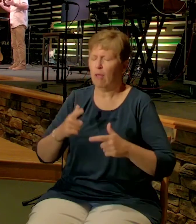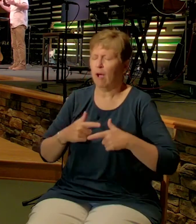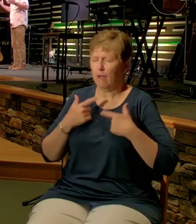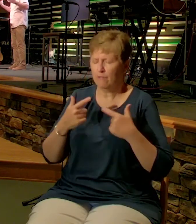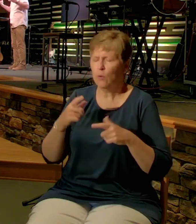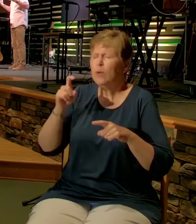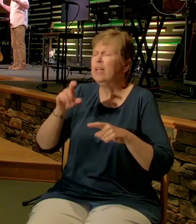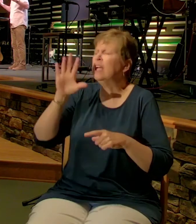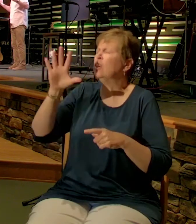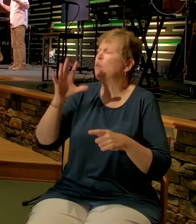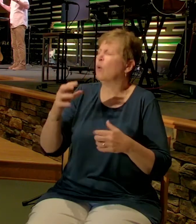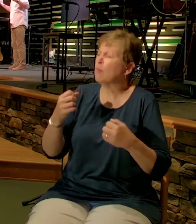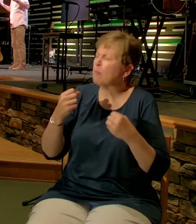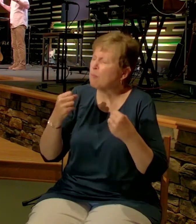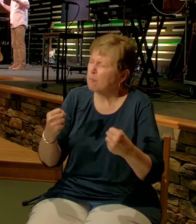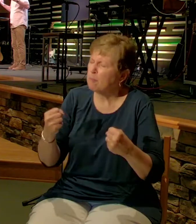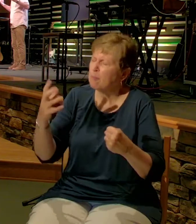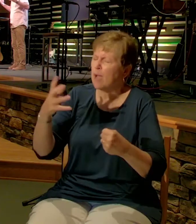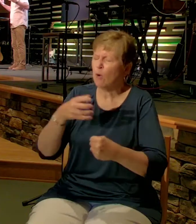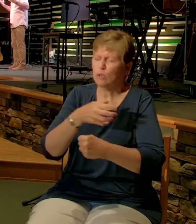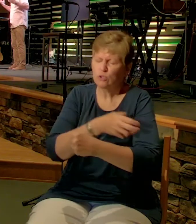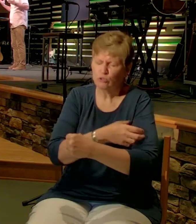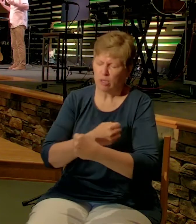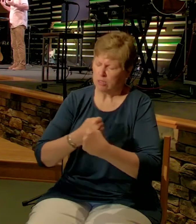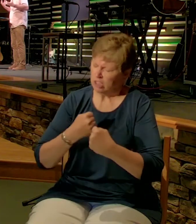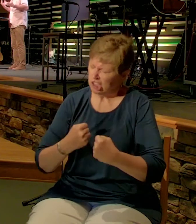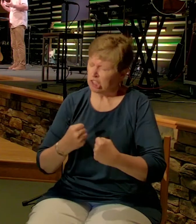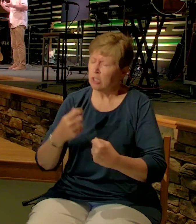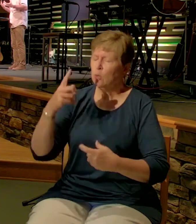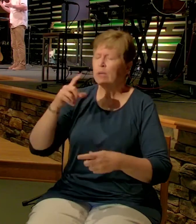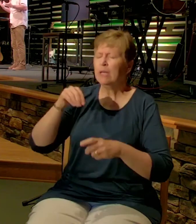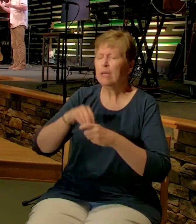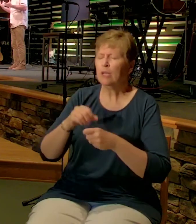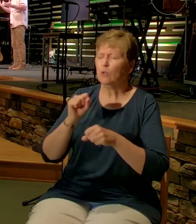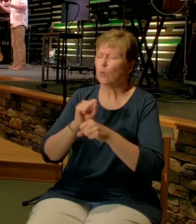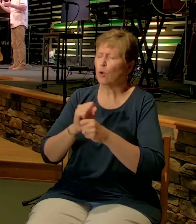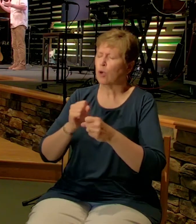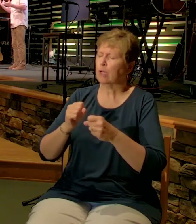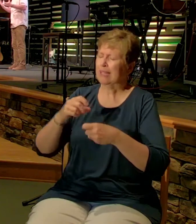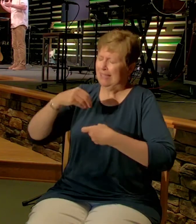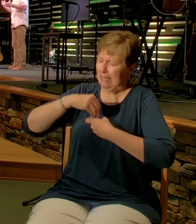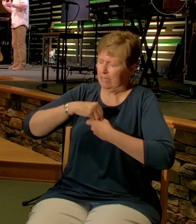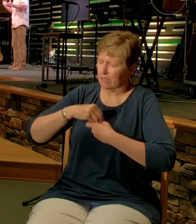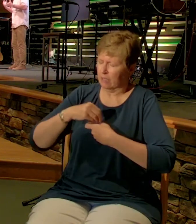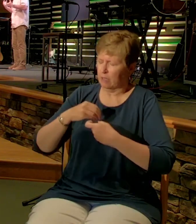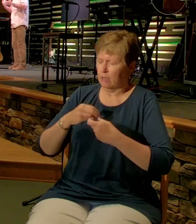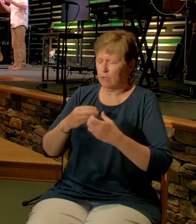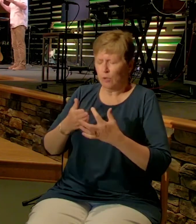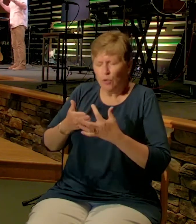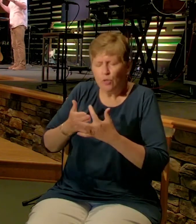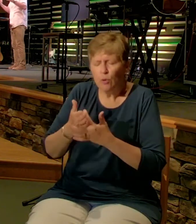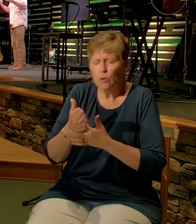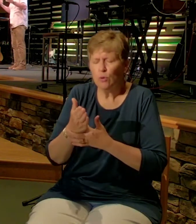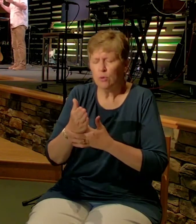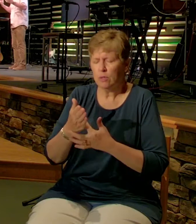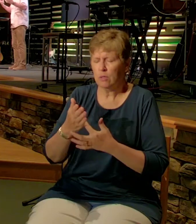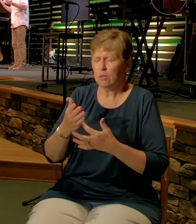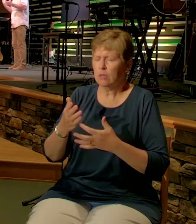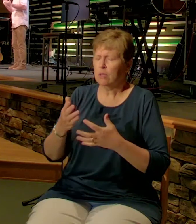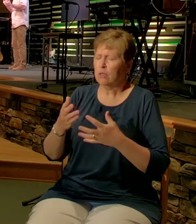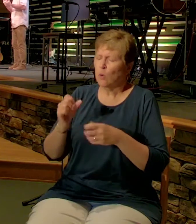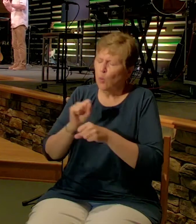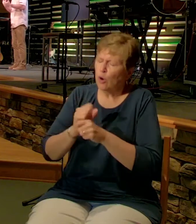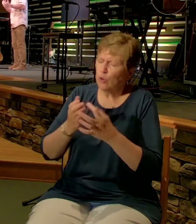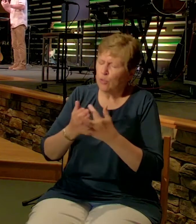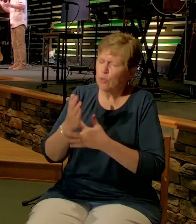and your strength. We need you to work in and through us, because without you, Lord, we